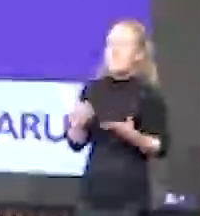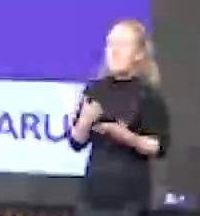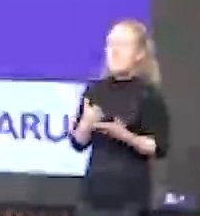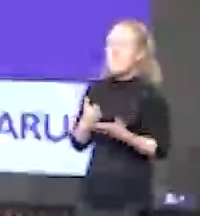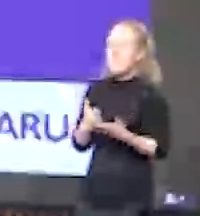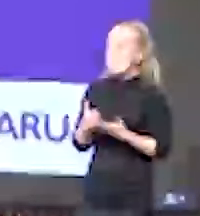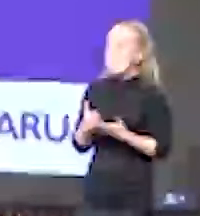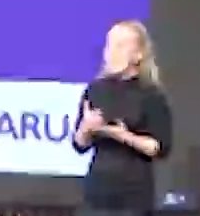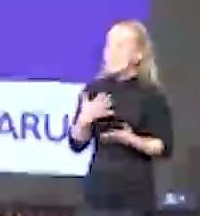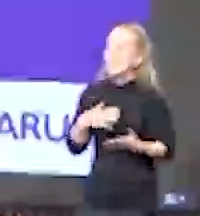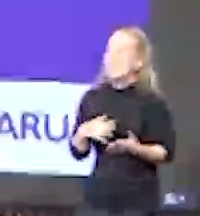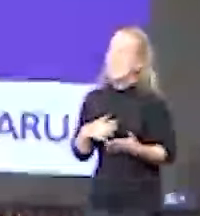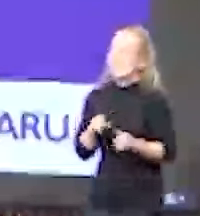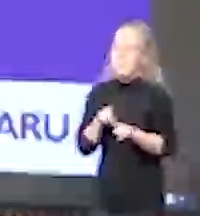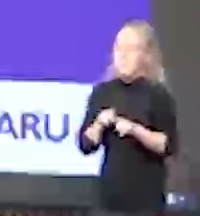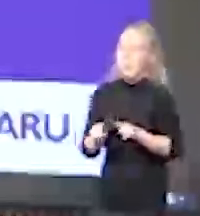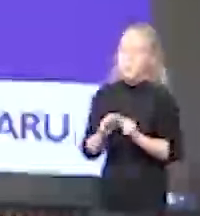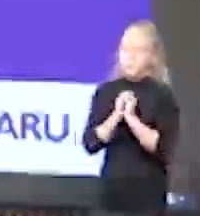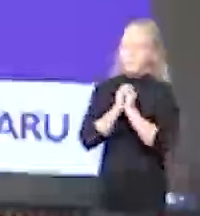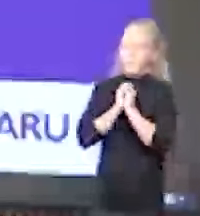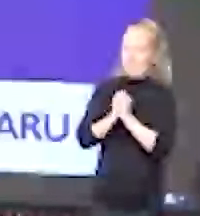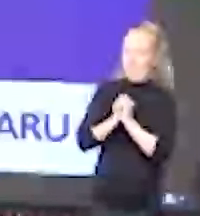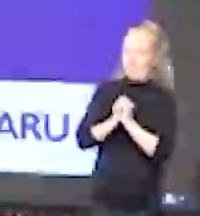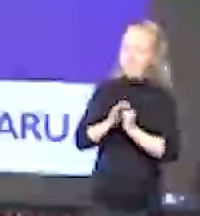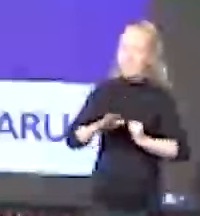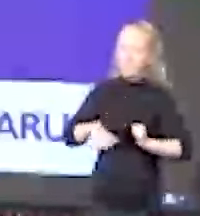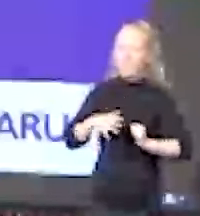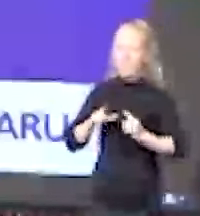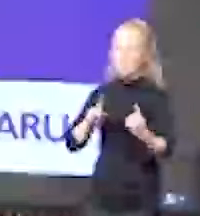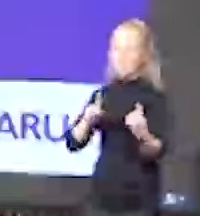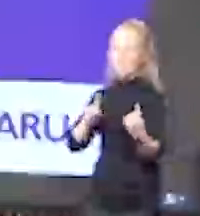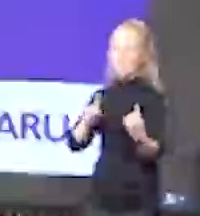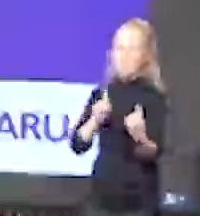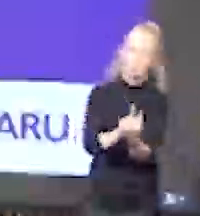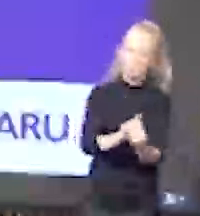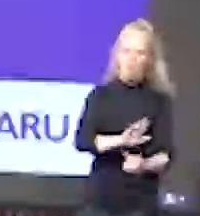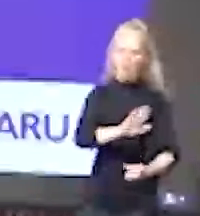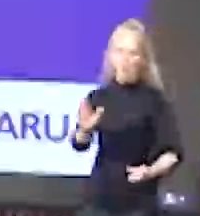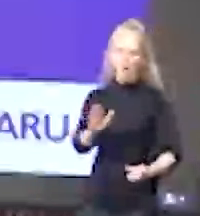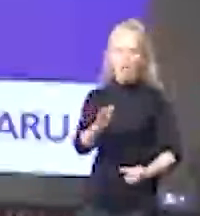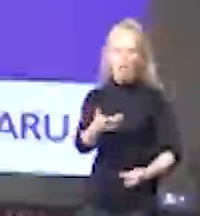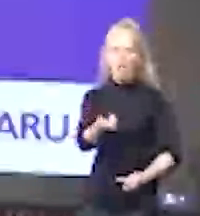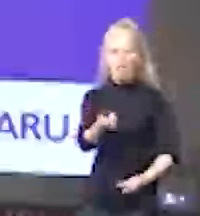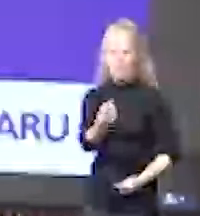as friendly as you can possibly make it. You don't want to go from 0 to 100 in terms of the